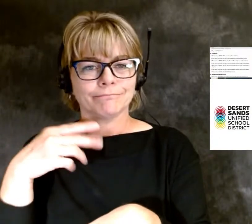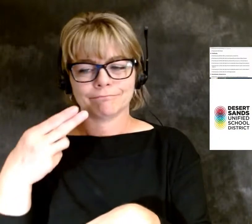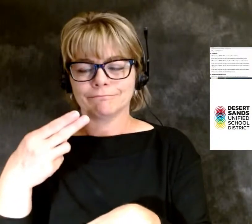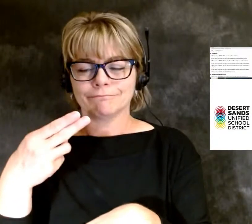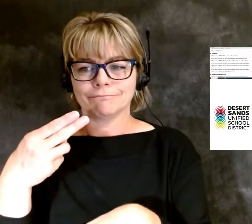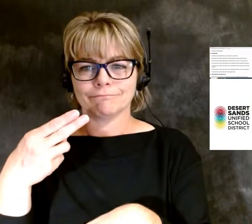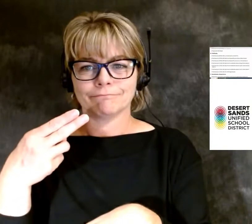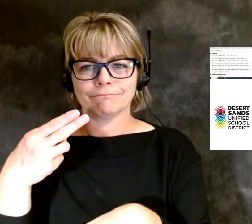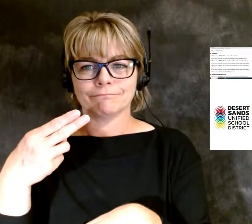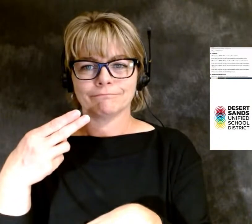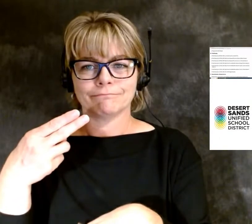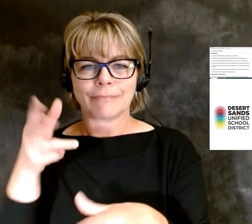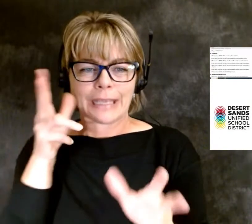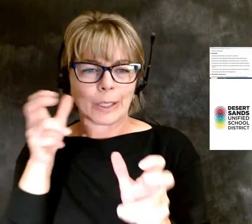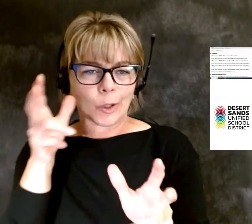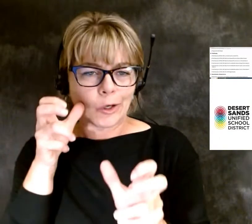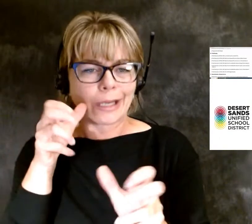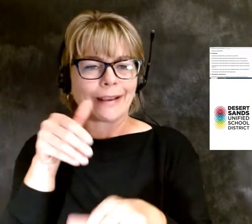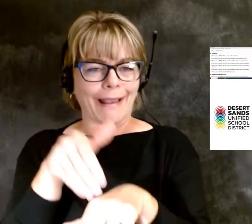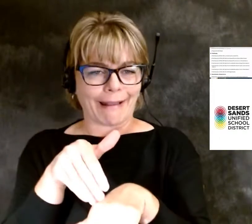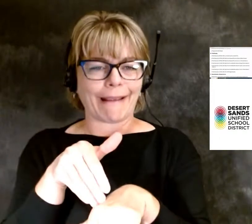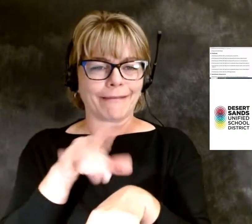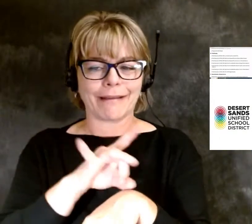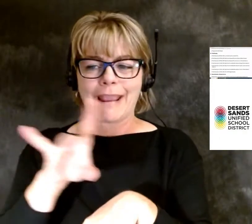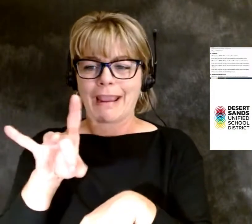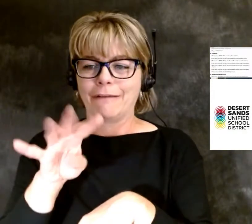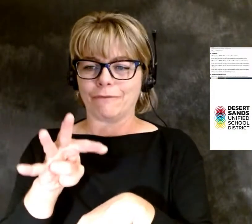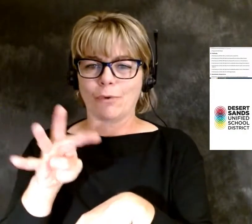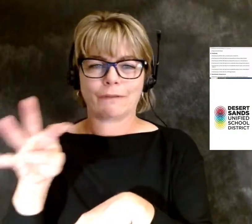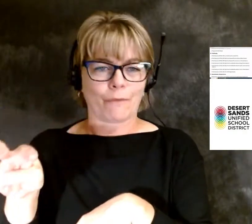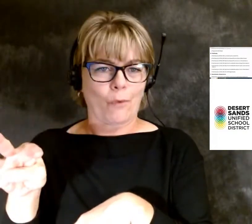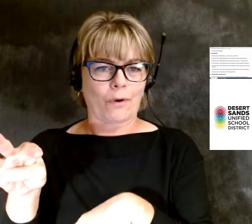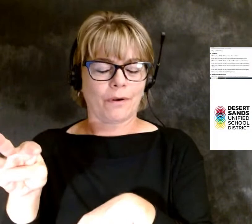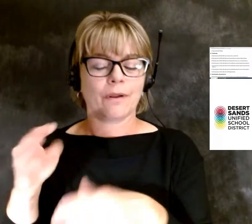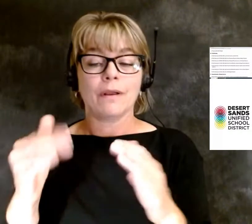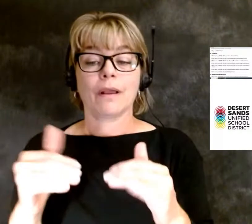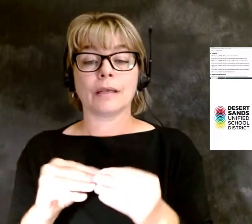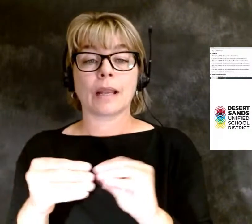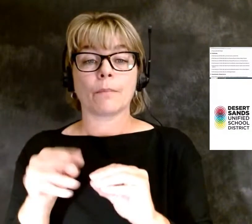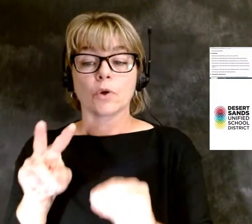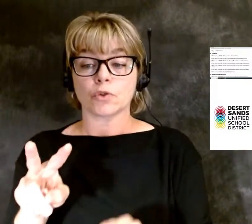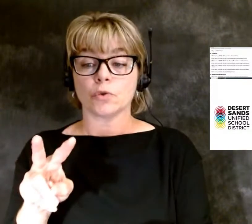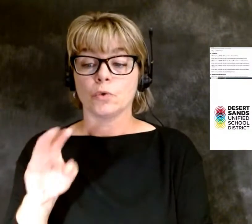8:44. Number two, public hearing number